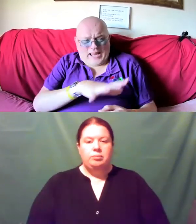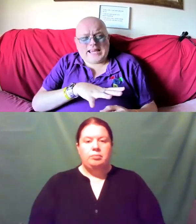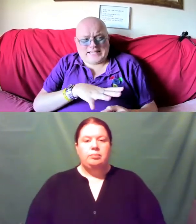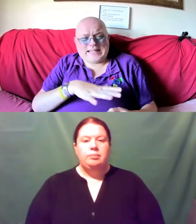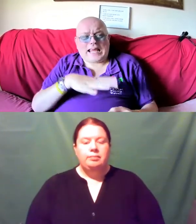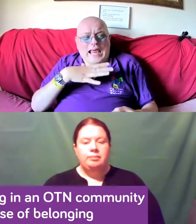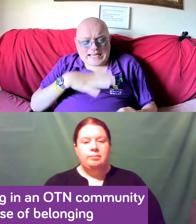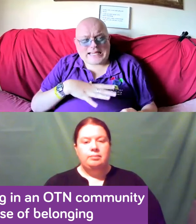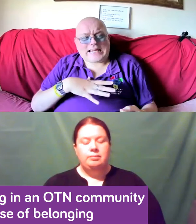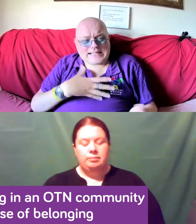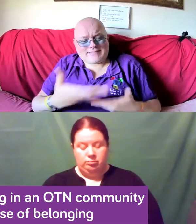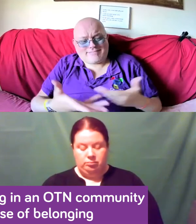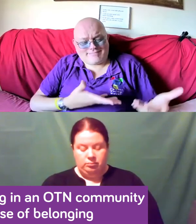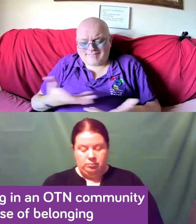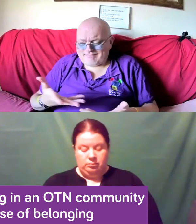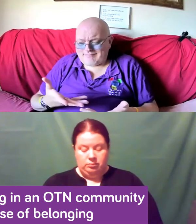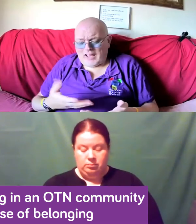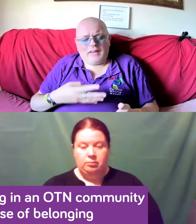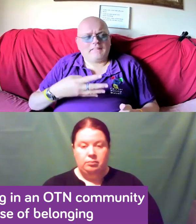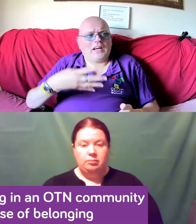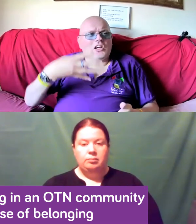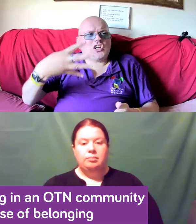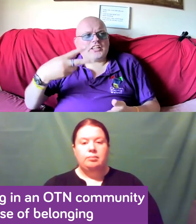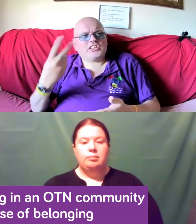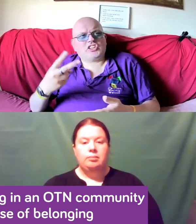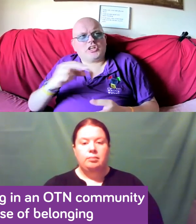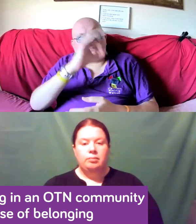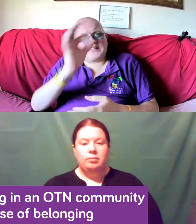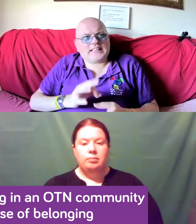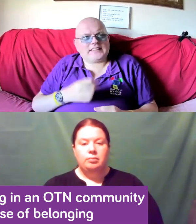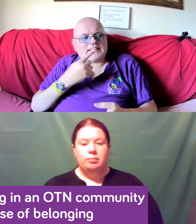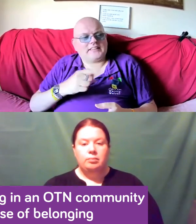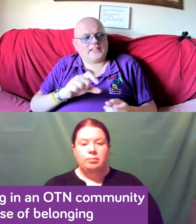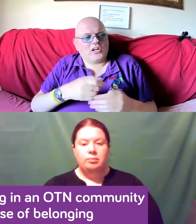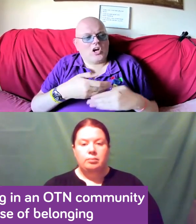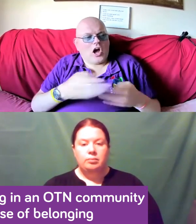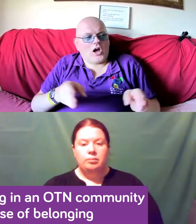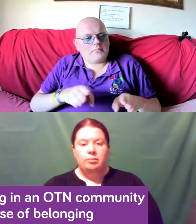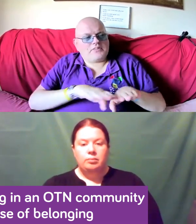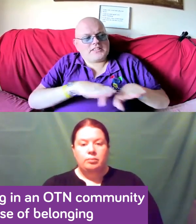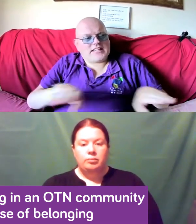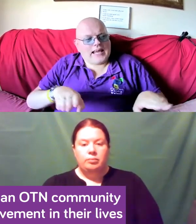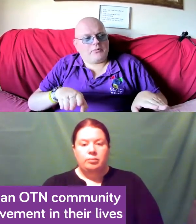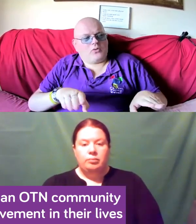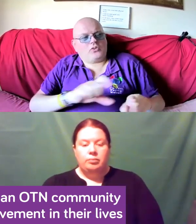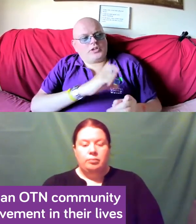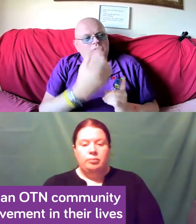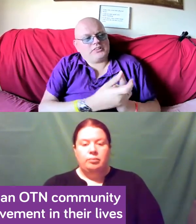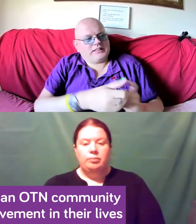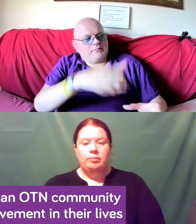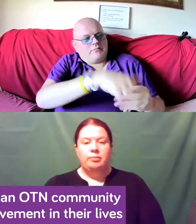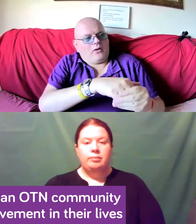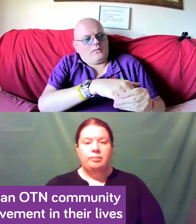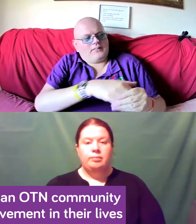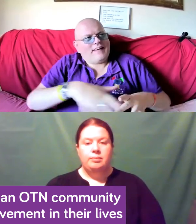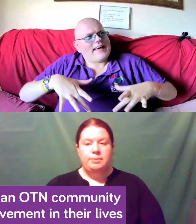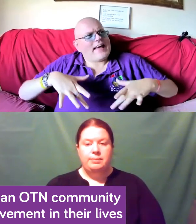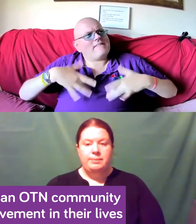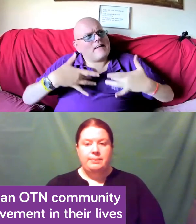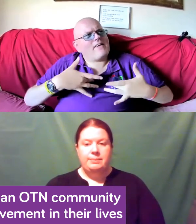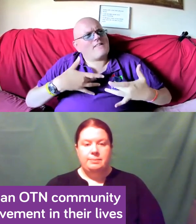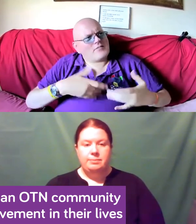But the research showed that 92% said being in an Open Table community increased their sense of belonging. And